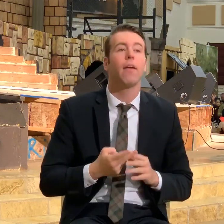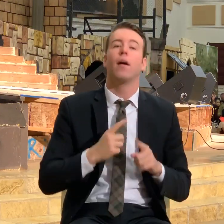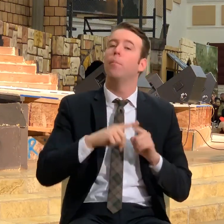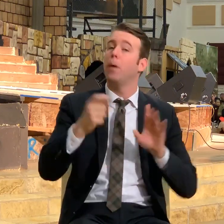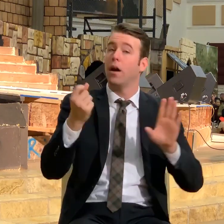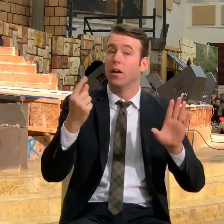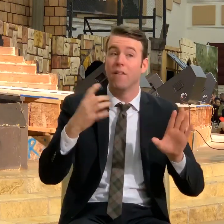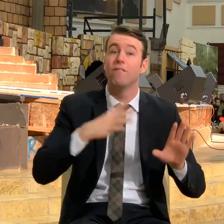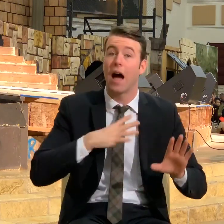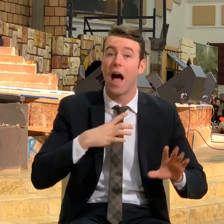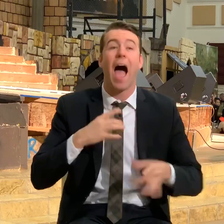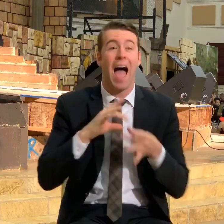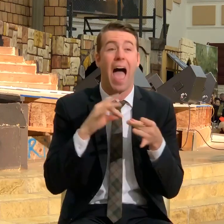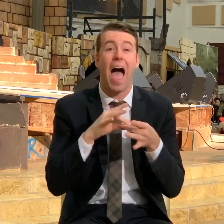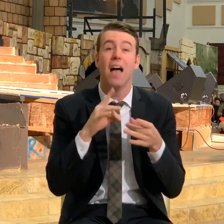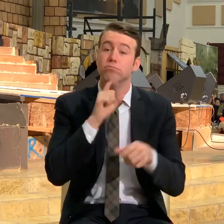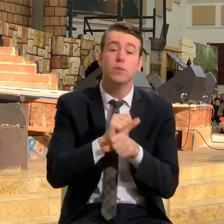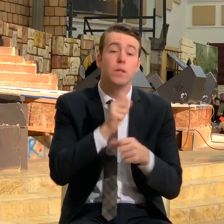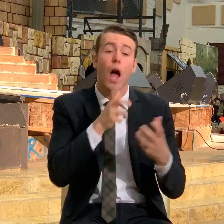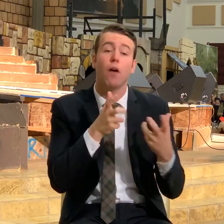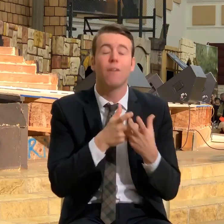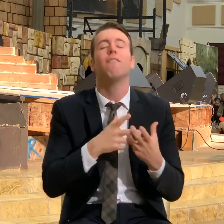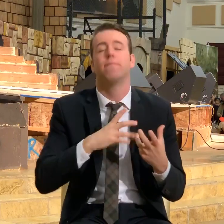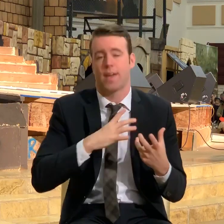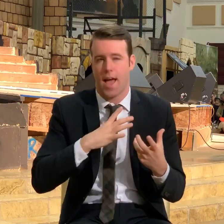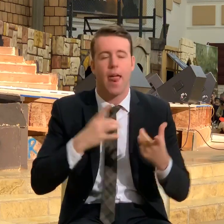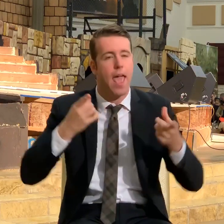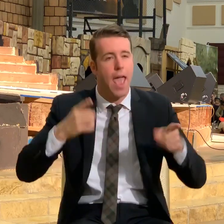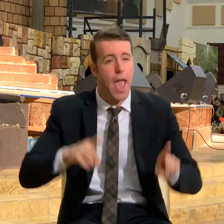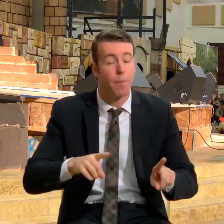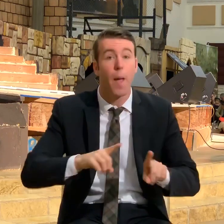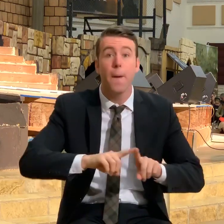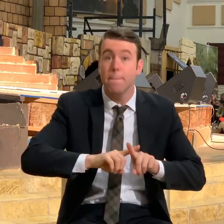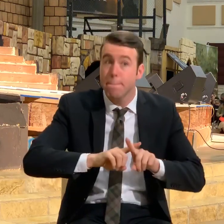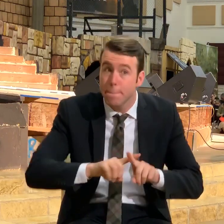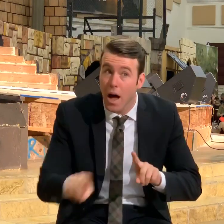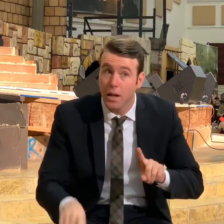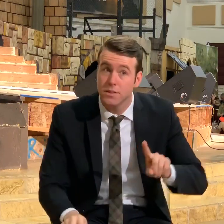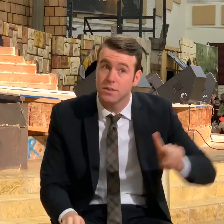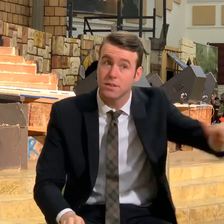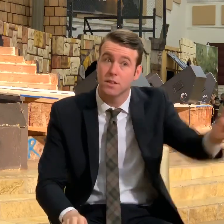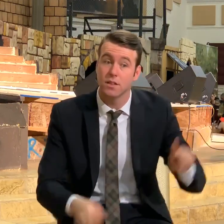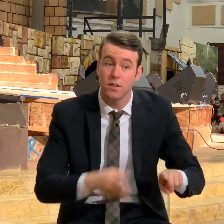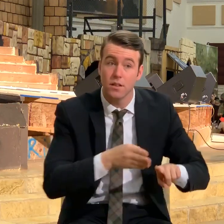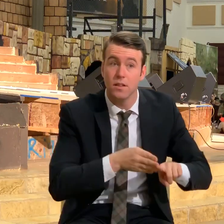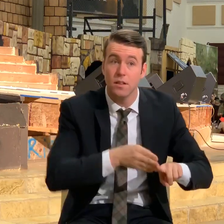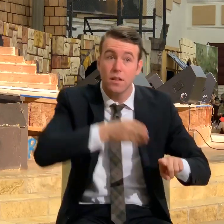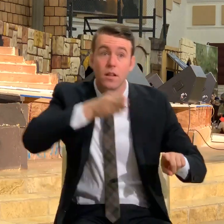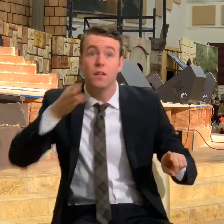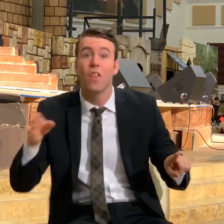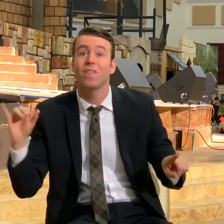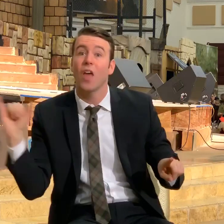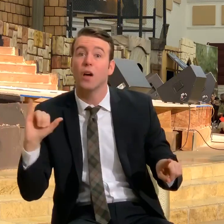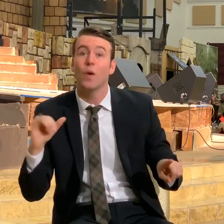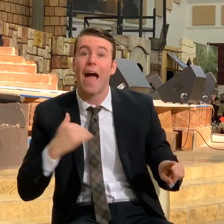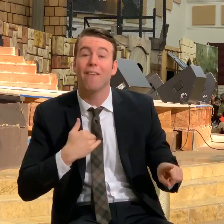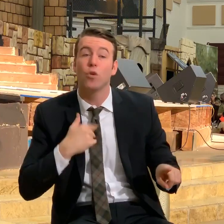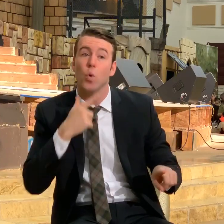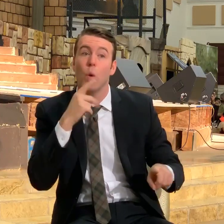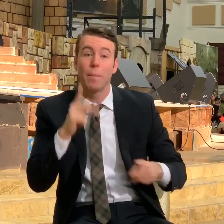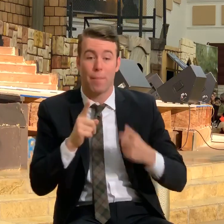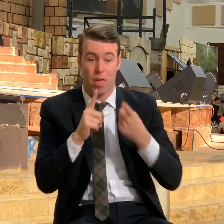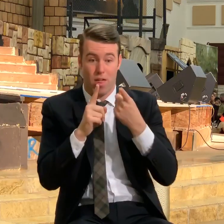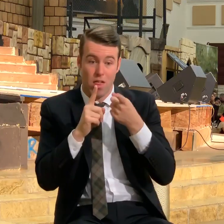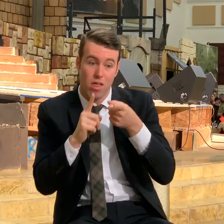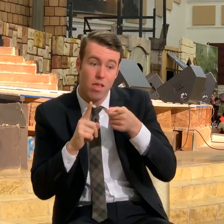But here's the other dimension, is there are also people that not only walk away,